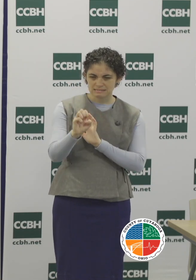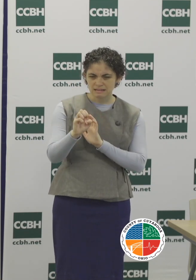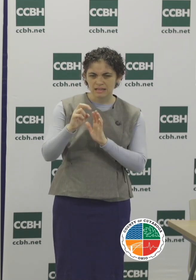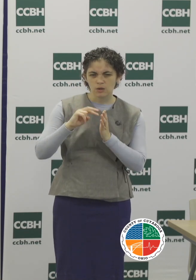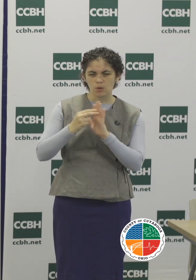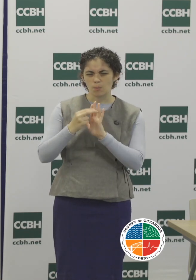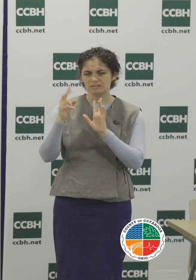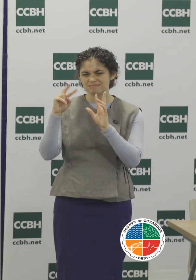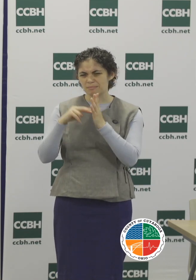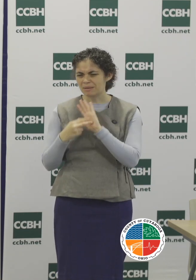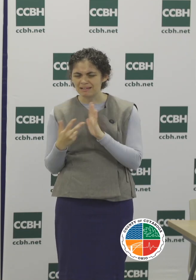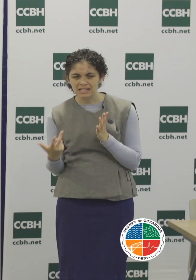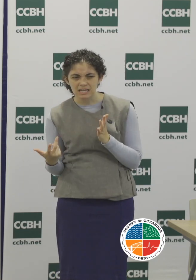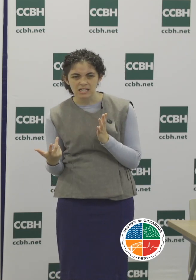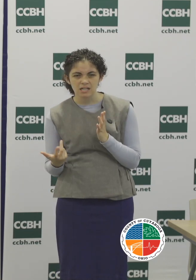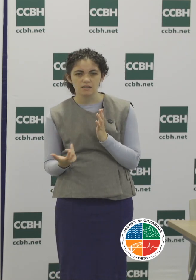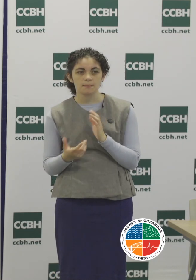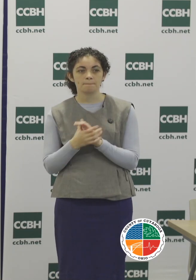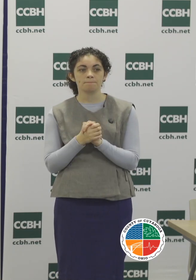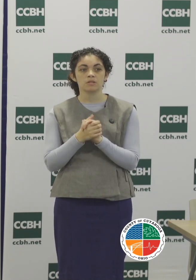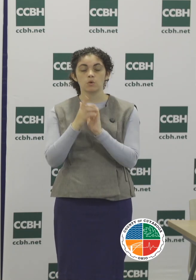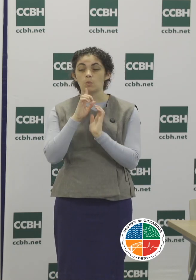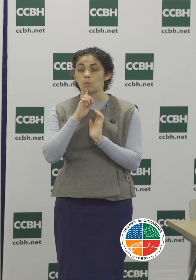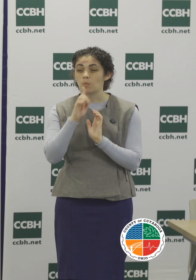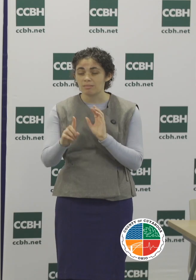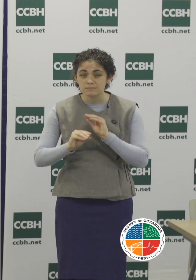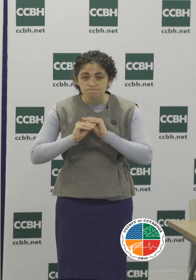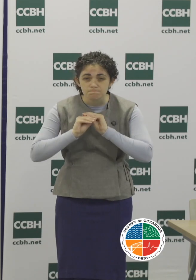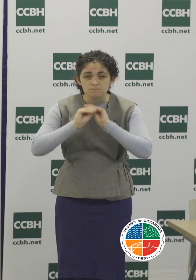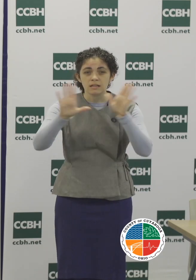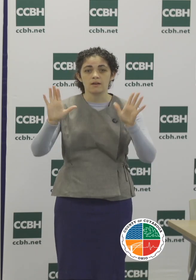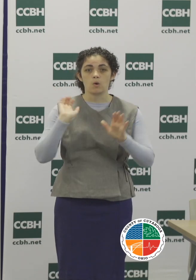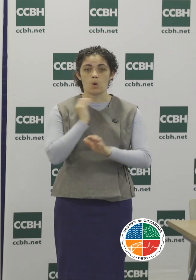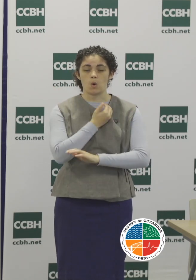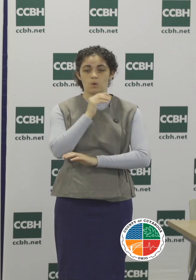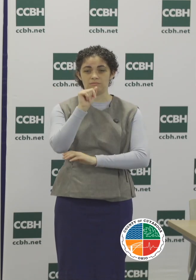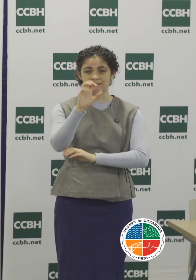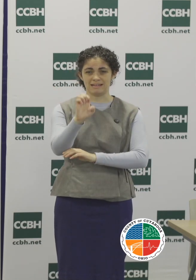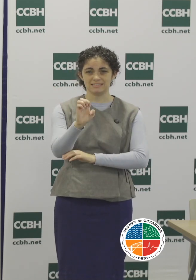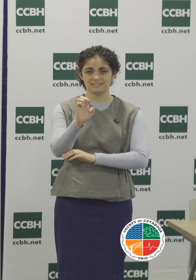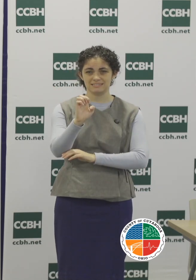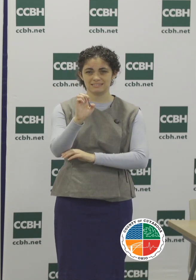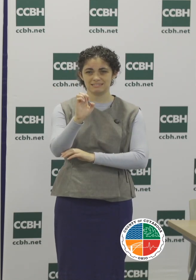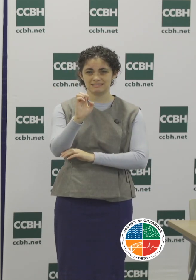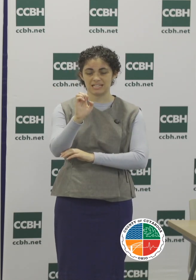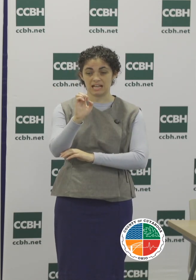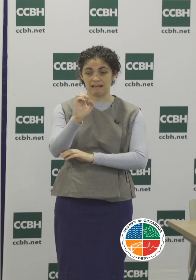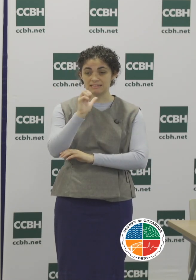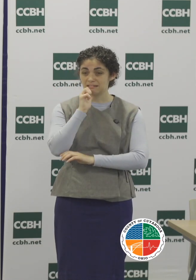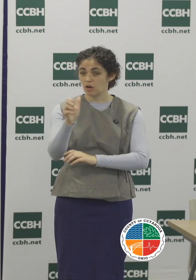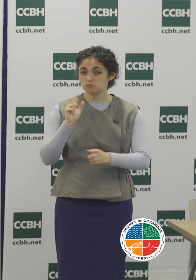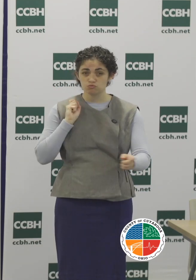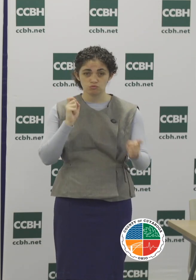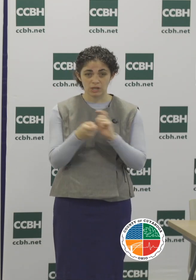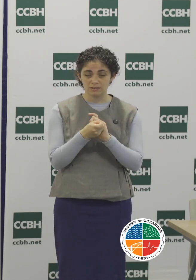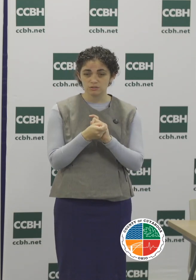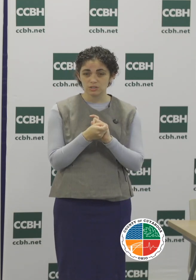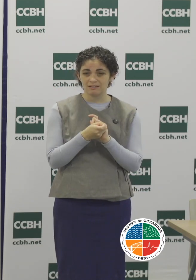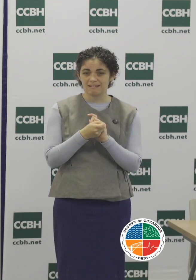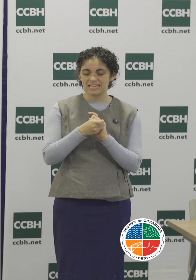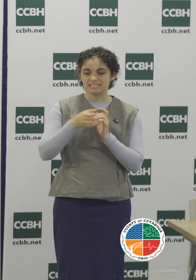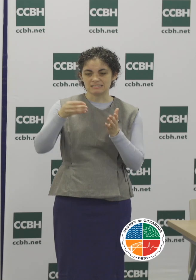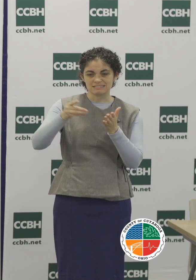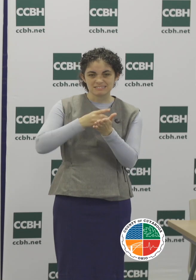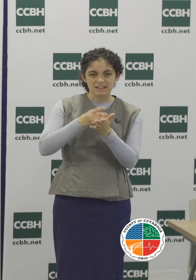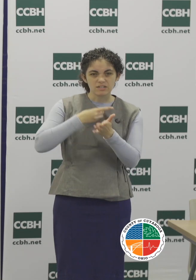case definition. And I want to just be really clear that our case definition has not changed. I've given you the case